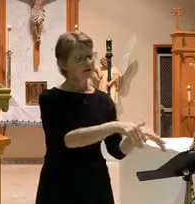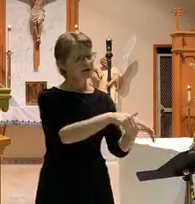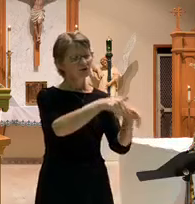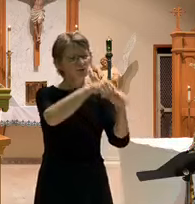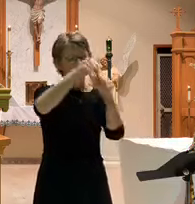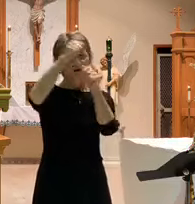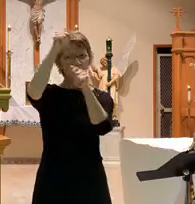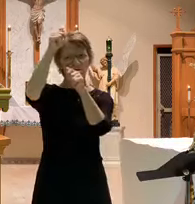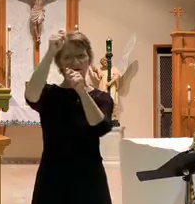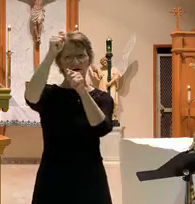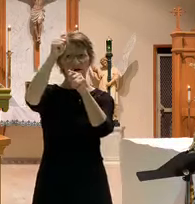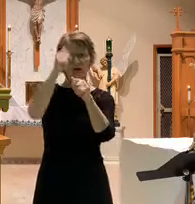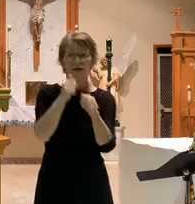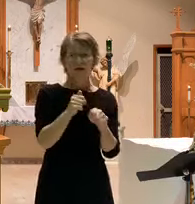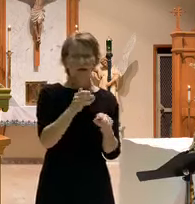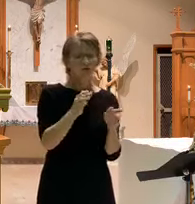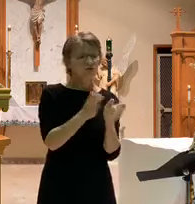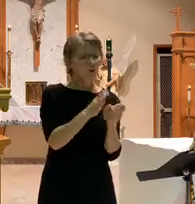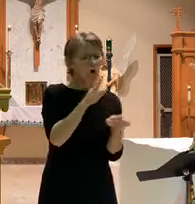said, "Here I am."